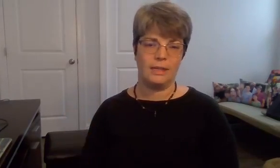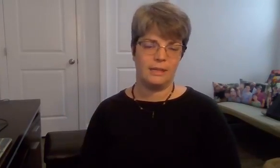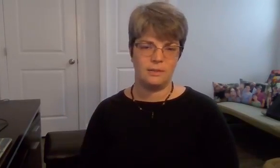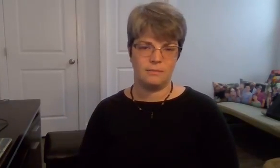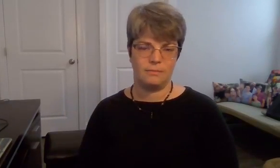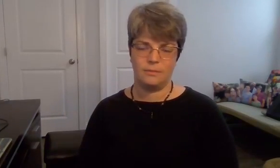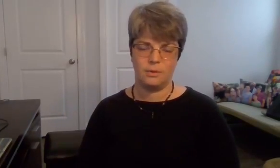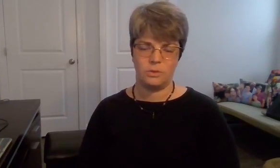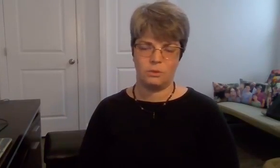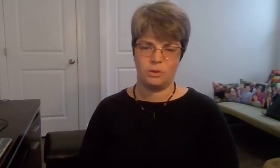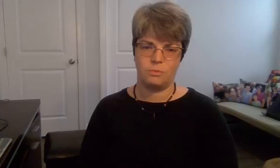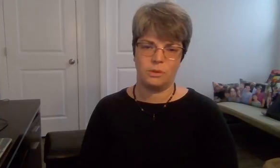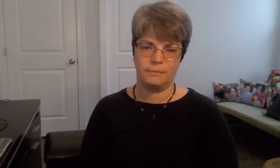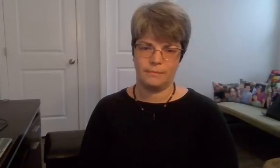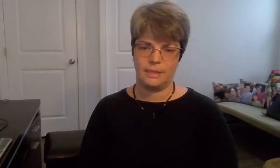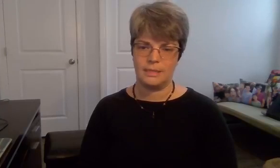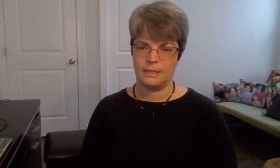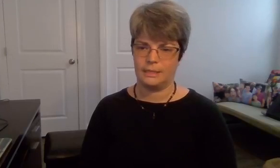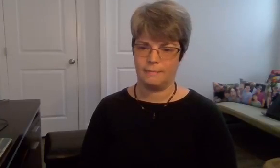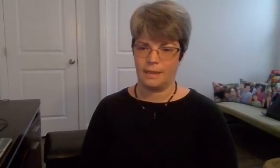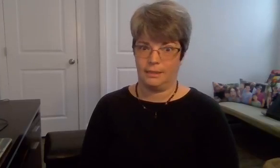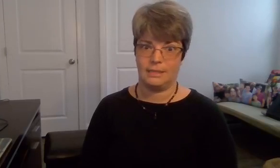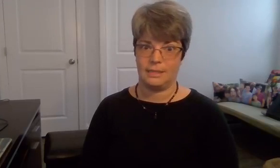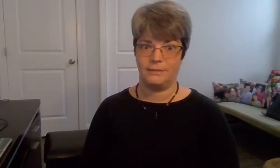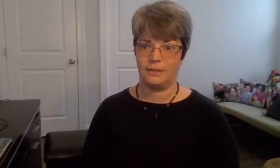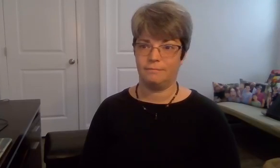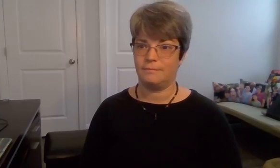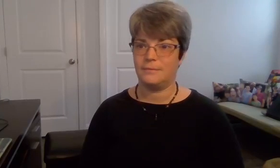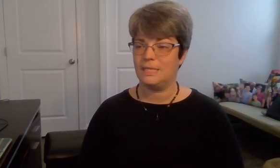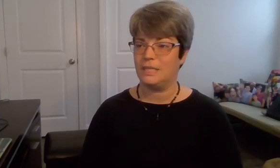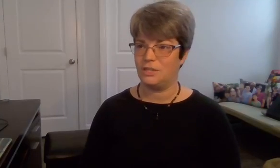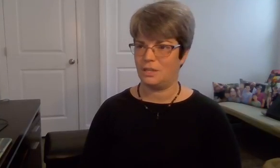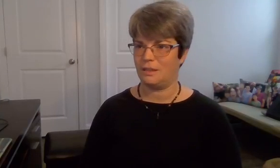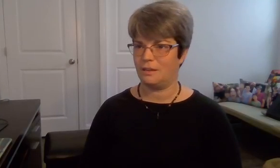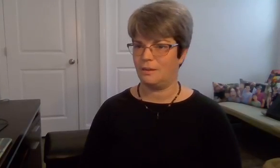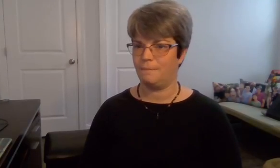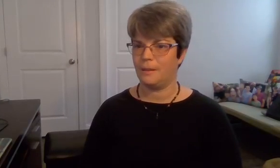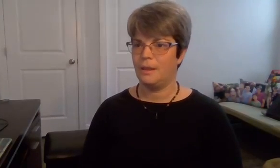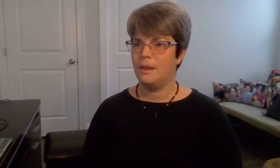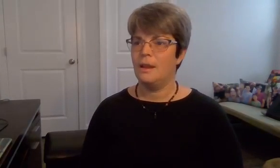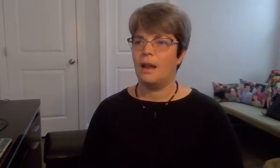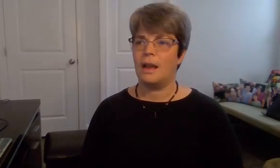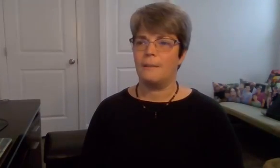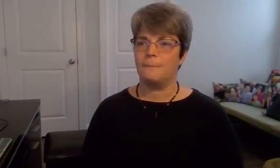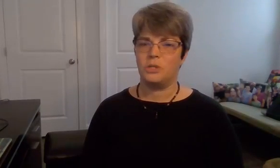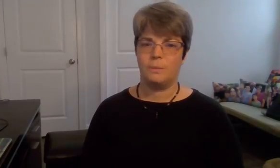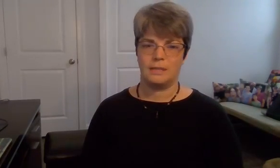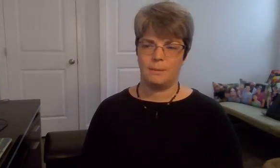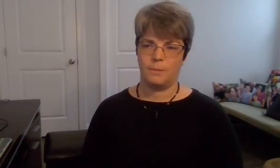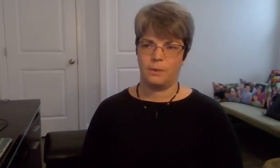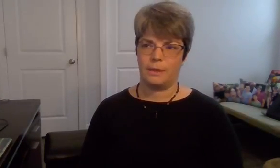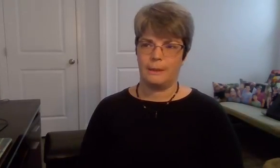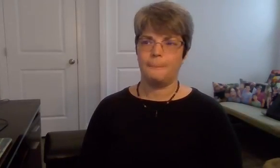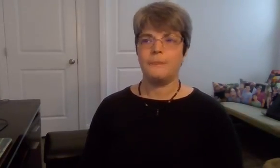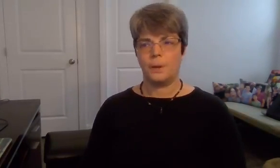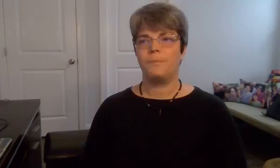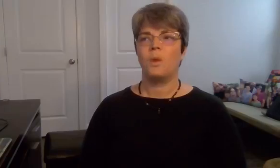reading go so much more easily. I really didn't even teach anything at all. She picked it up pretty quickly. So